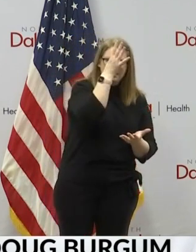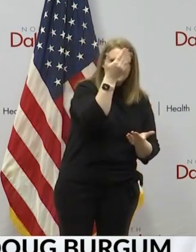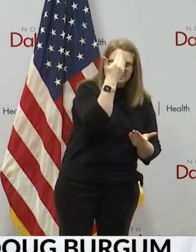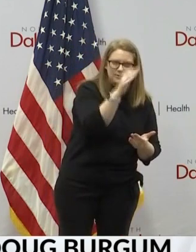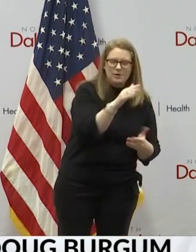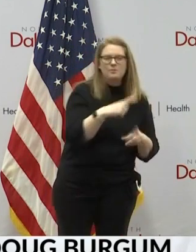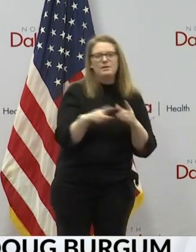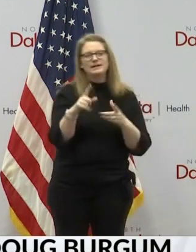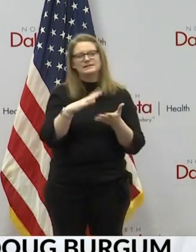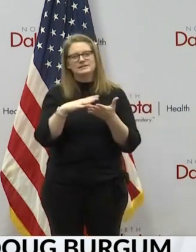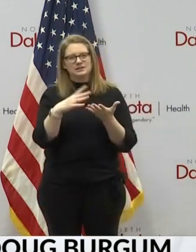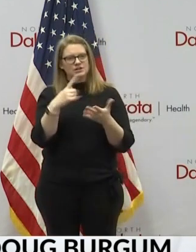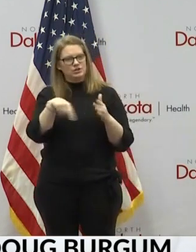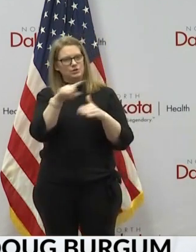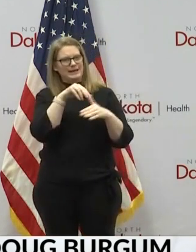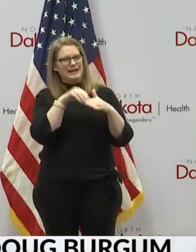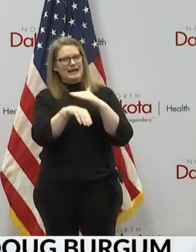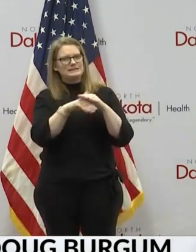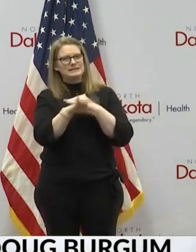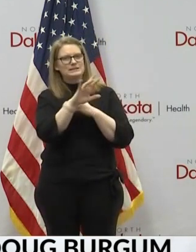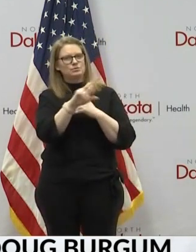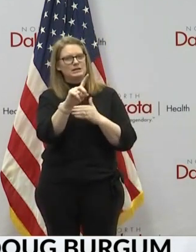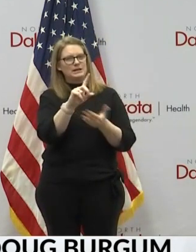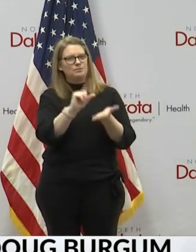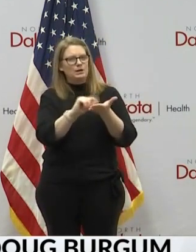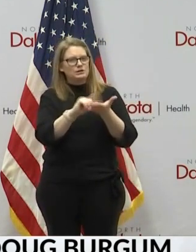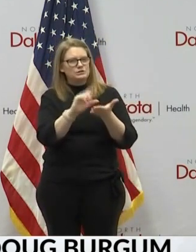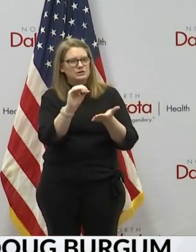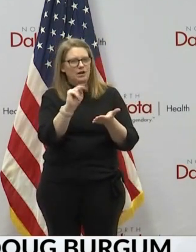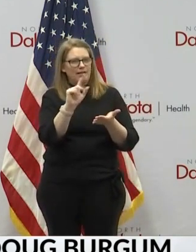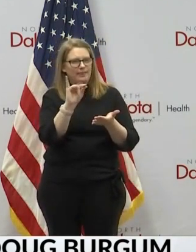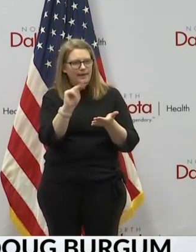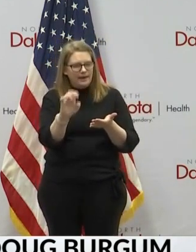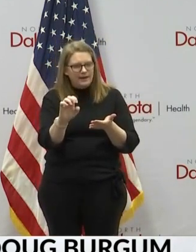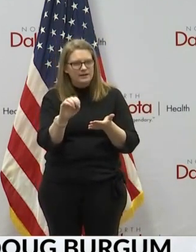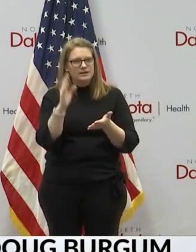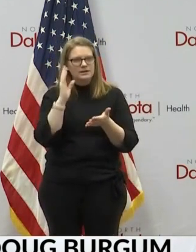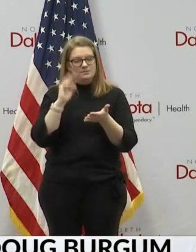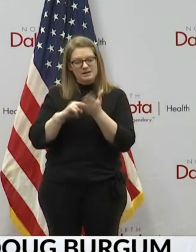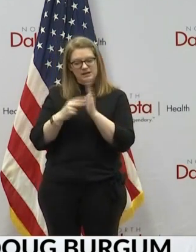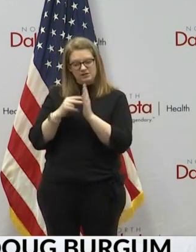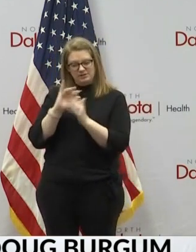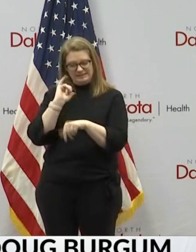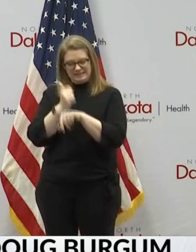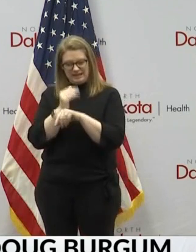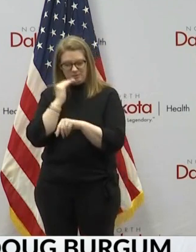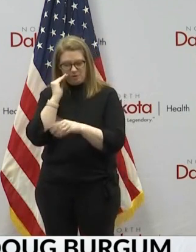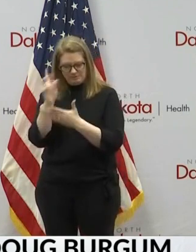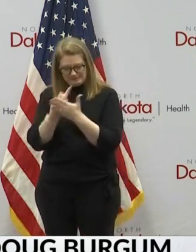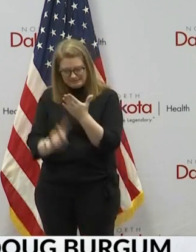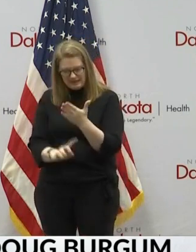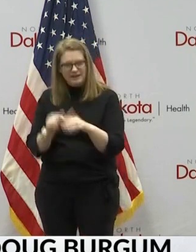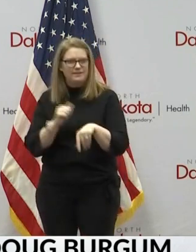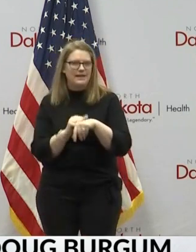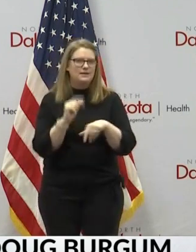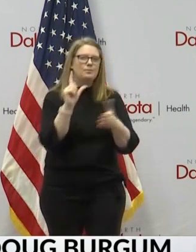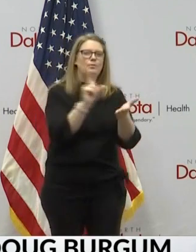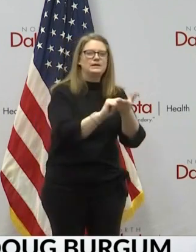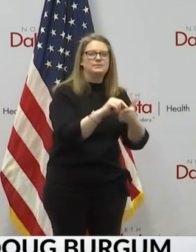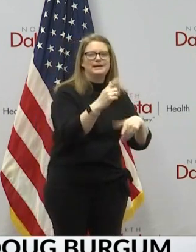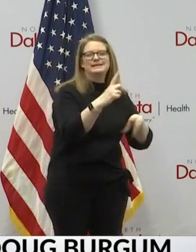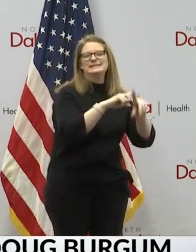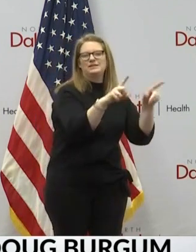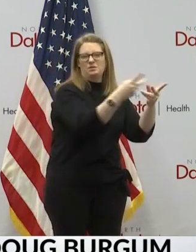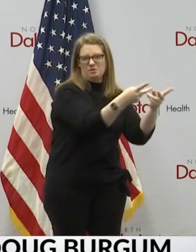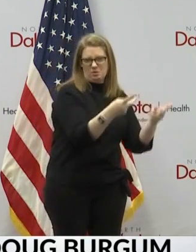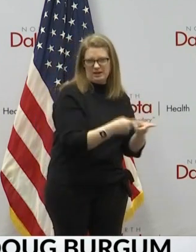you can access 3D printers online, so you could design these at home and print them at a remote location. But want to thank both the